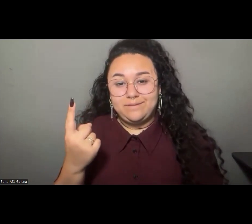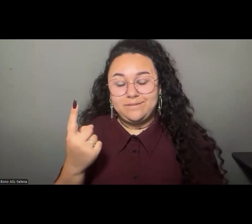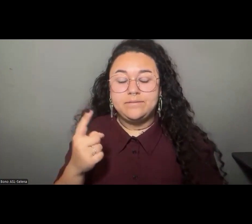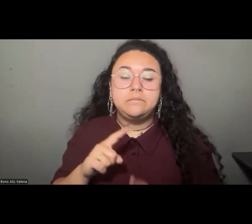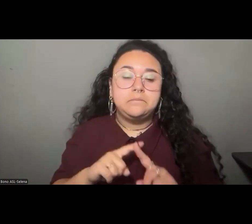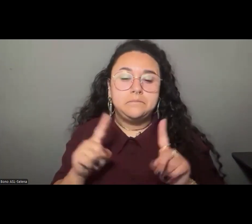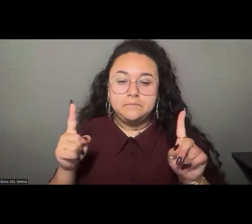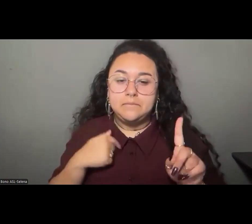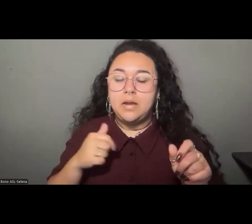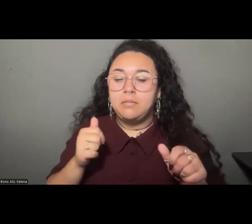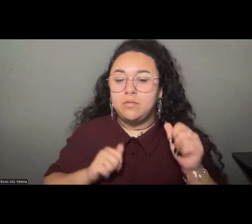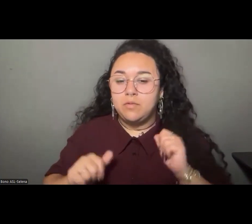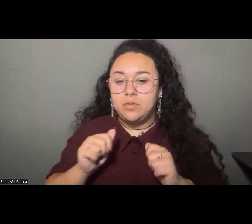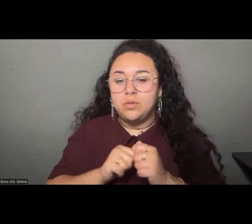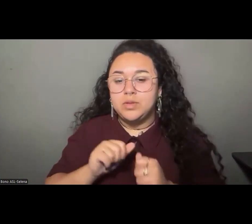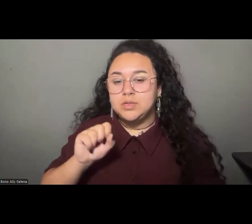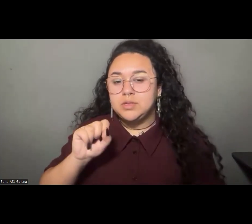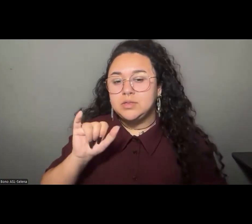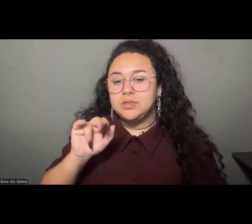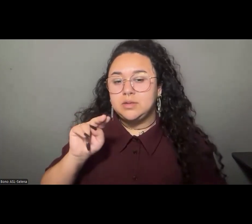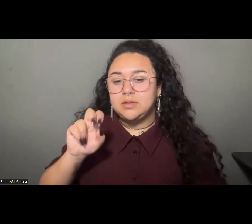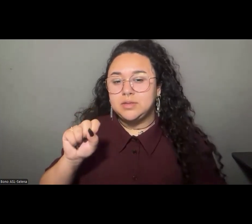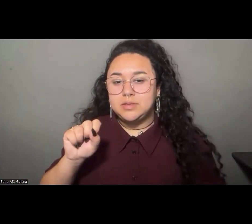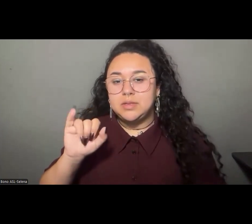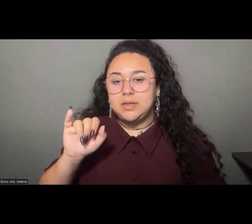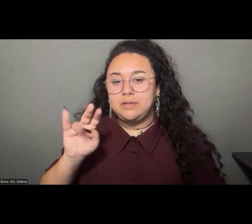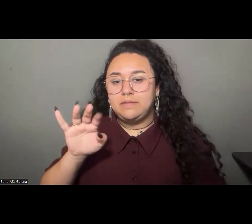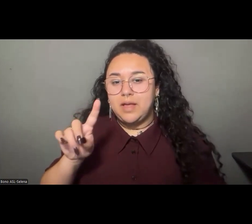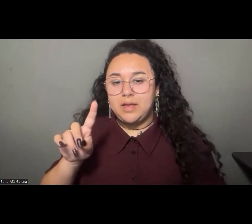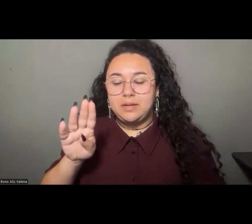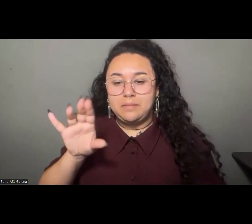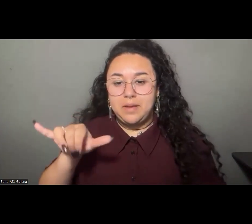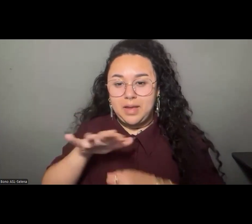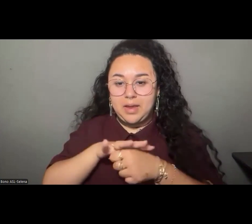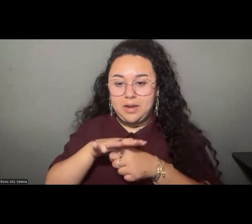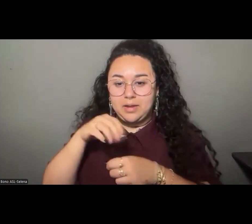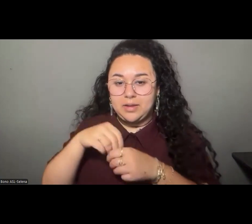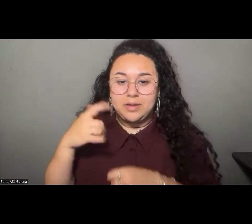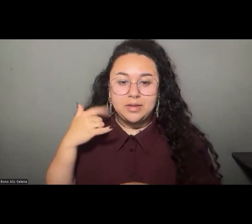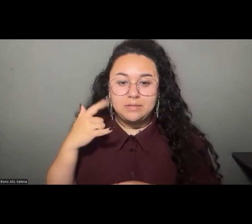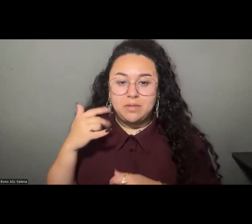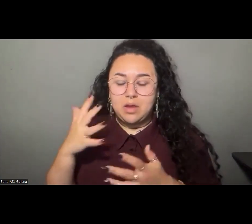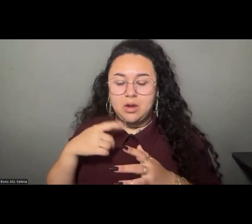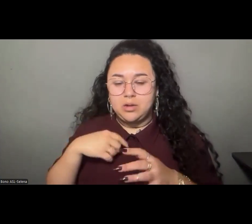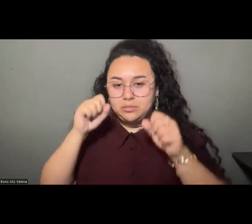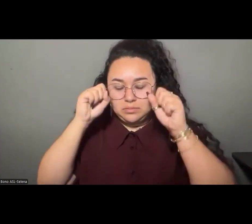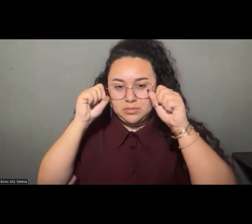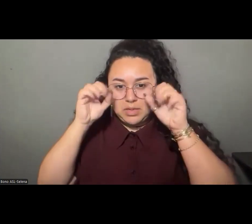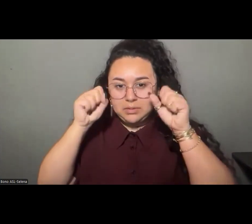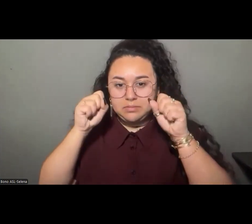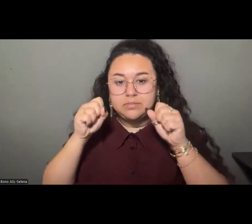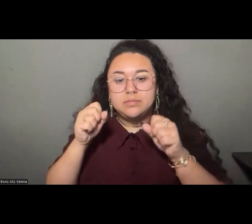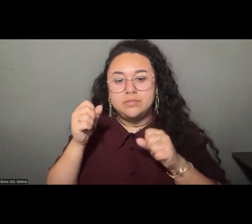with Sins Invalid in the Bay Area of California. And I'm already blown away because actually, I'm sorry, it